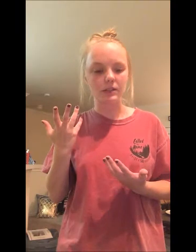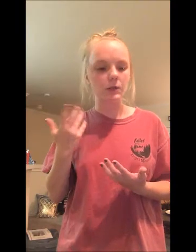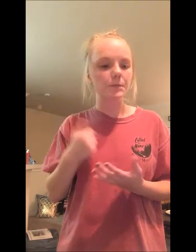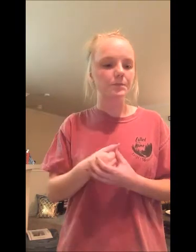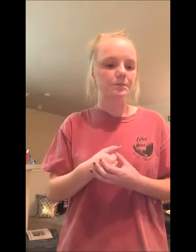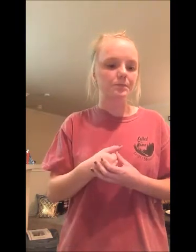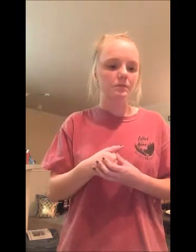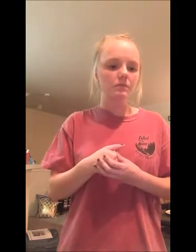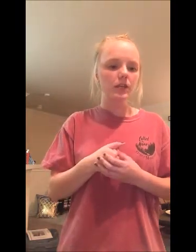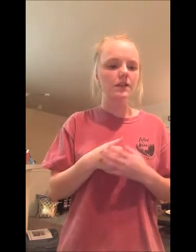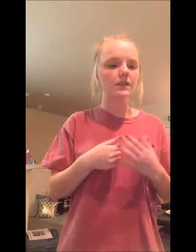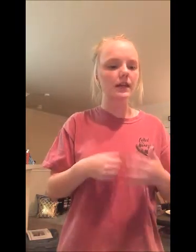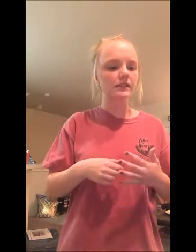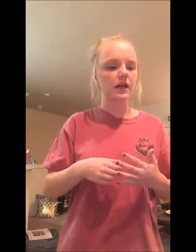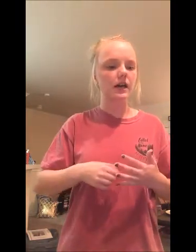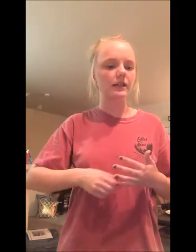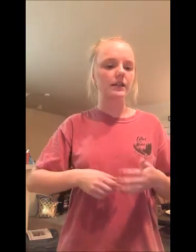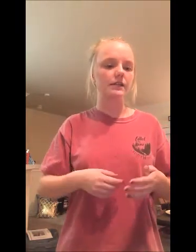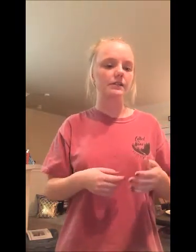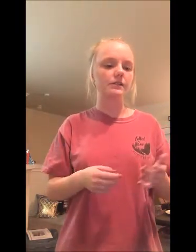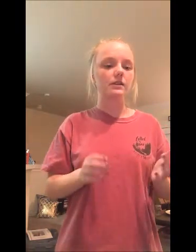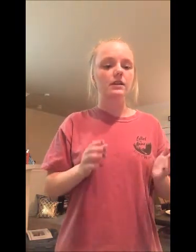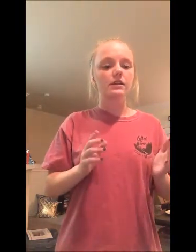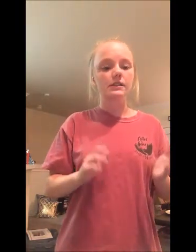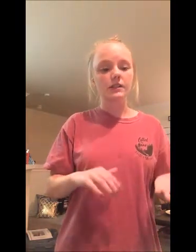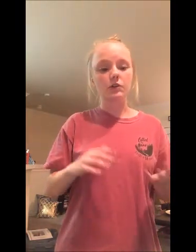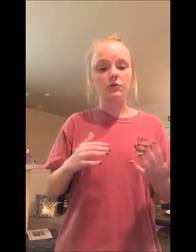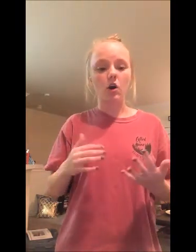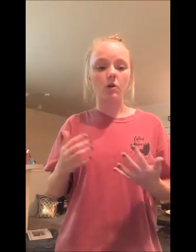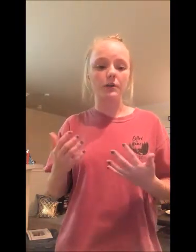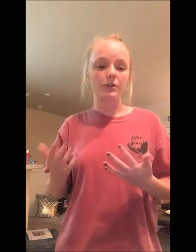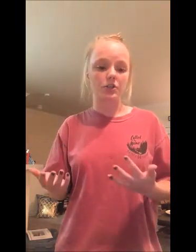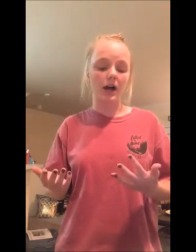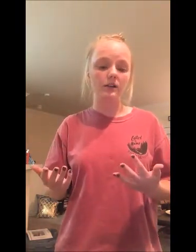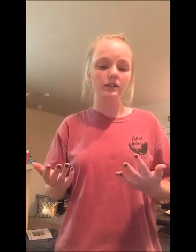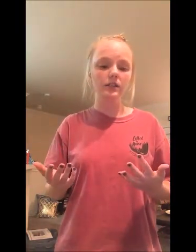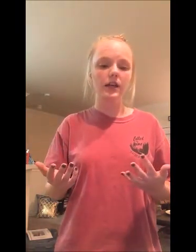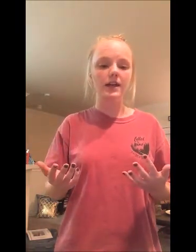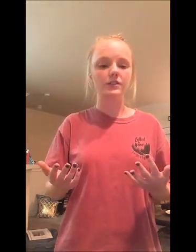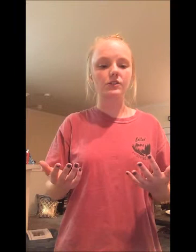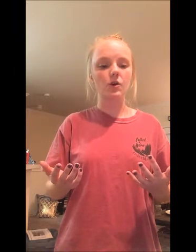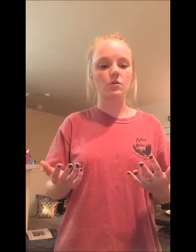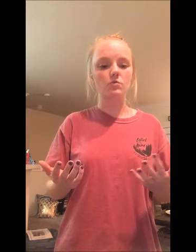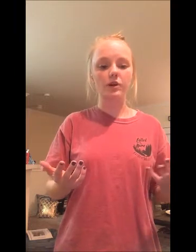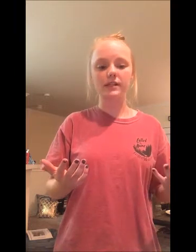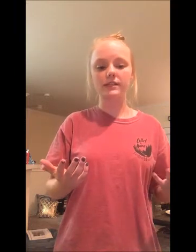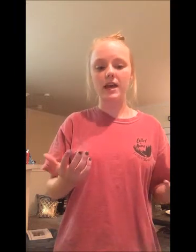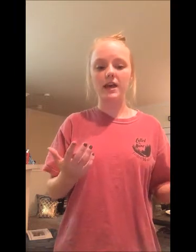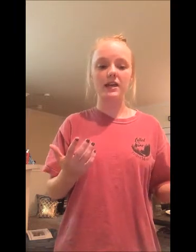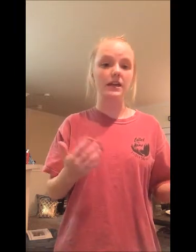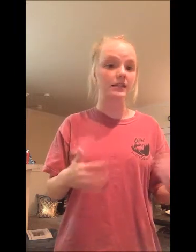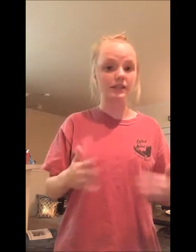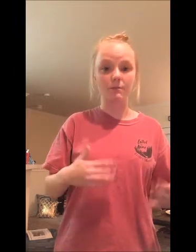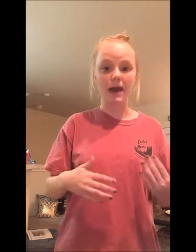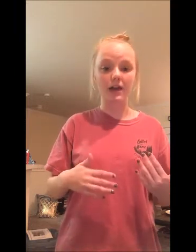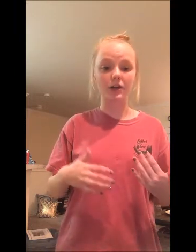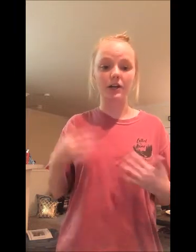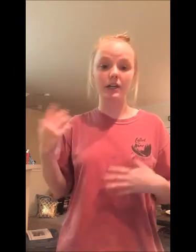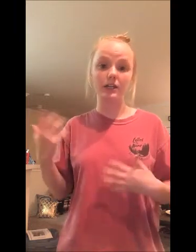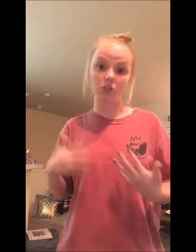deal. And then the next line is, still you call me your child. And so we're going to say, it doesn't matter, he